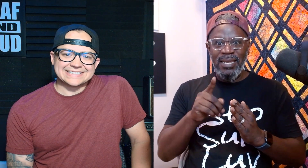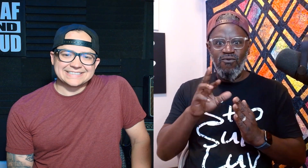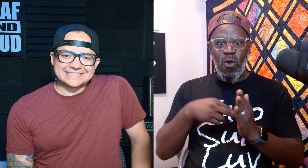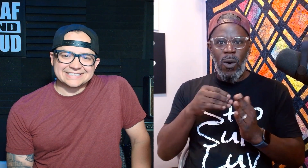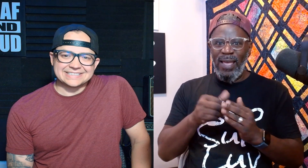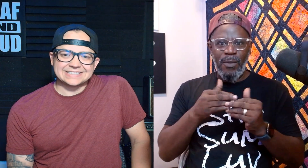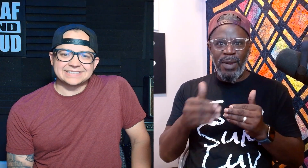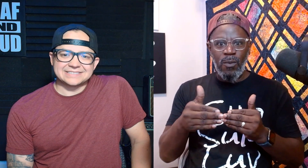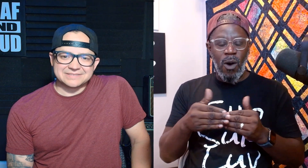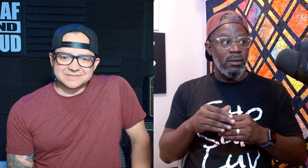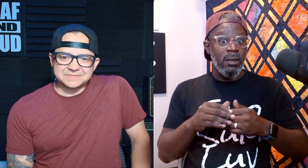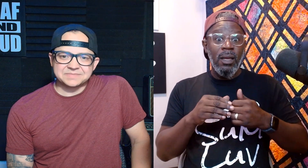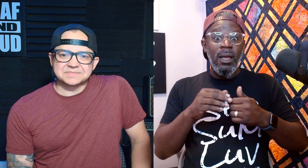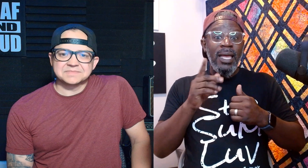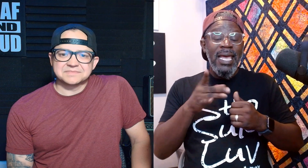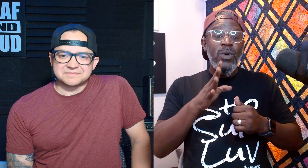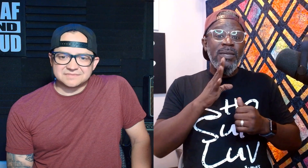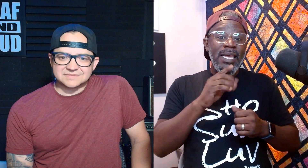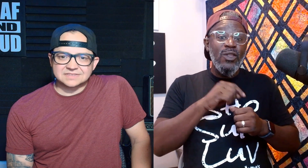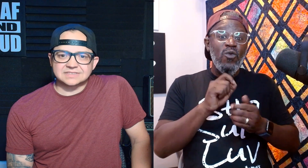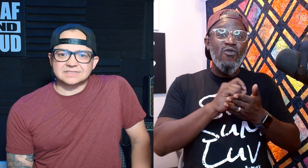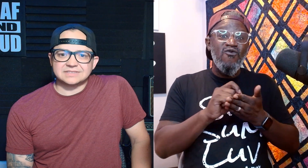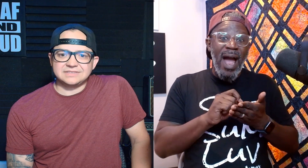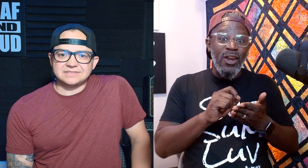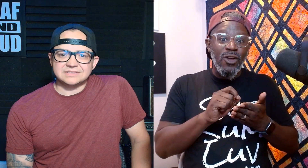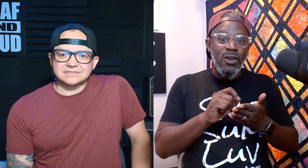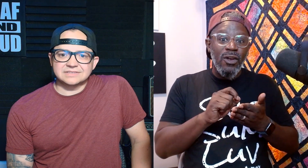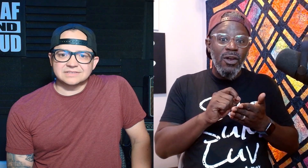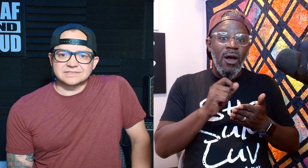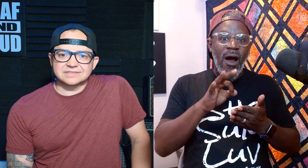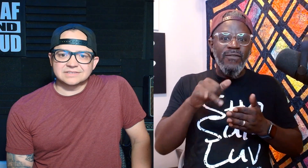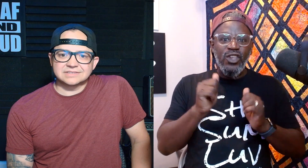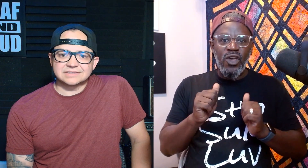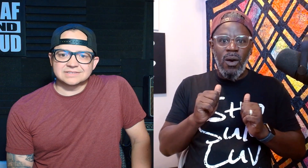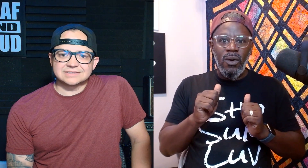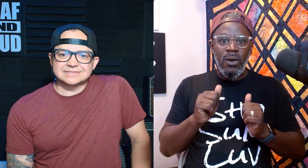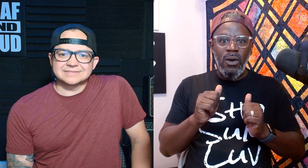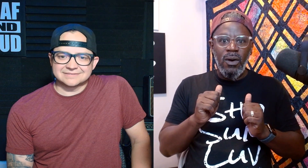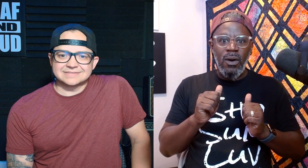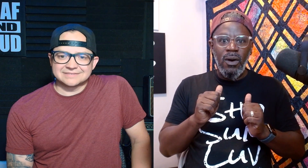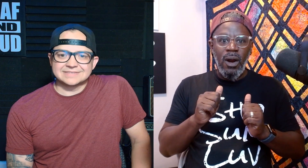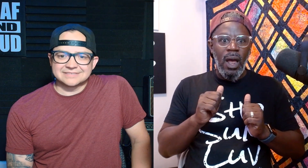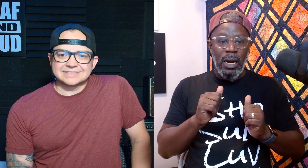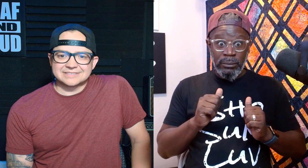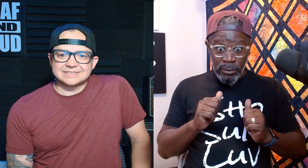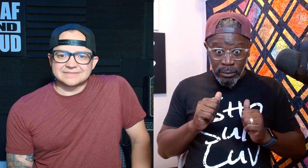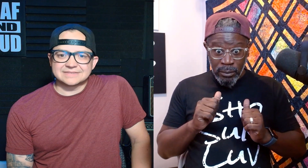write his role in from now on. He was speaking to the writer of the show.